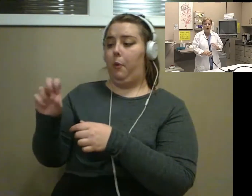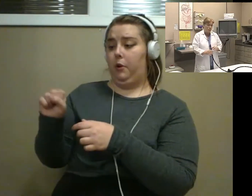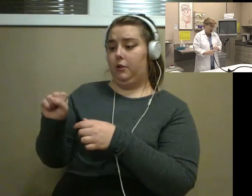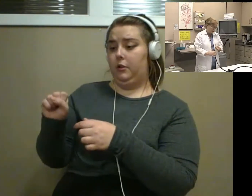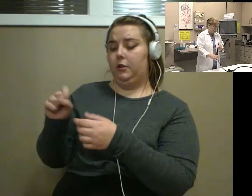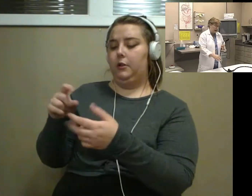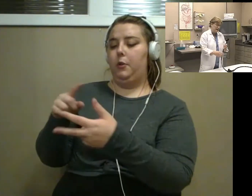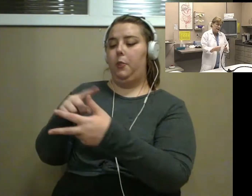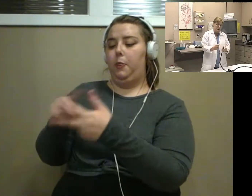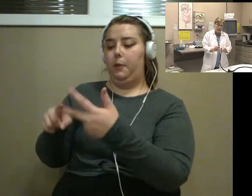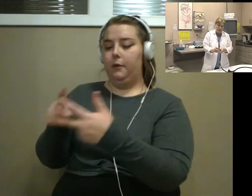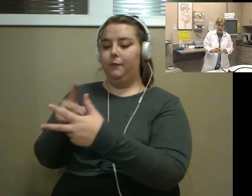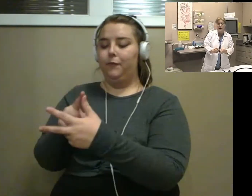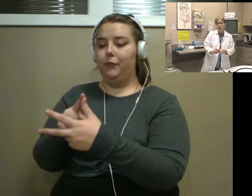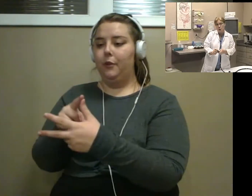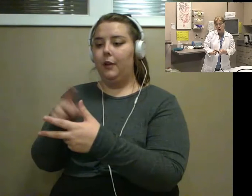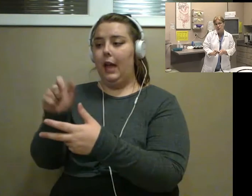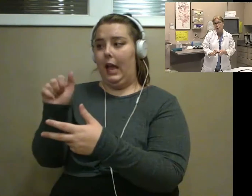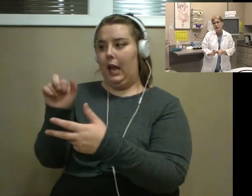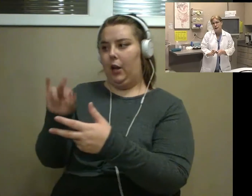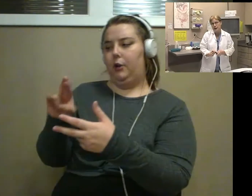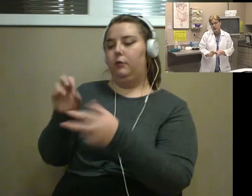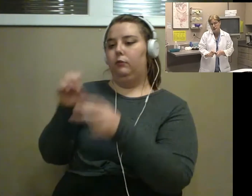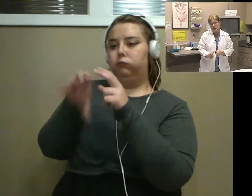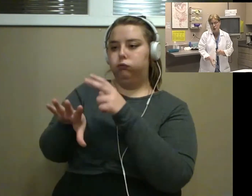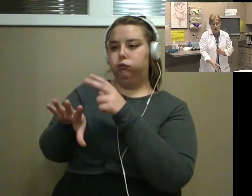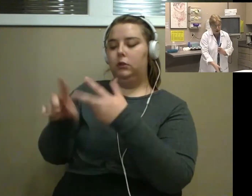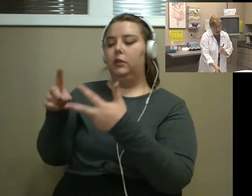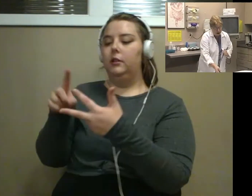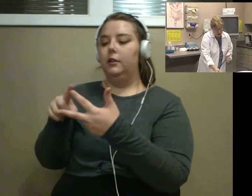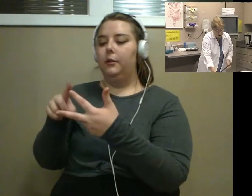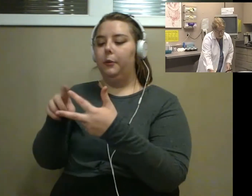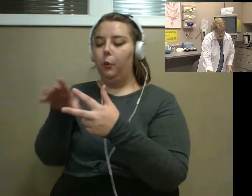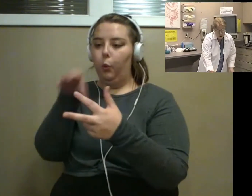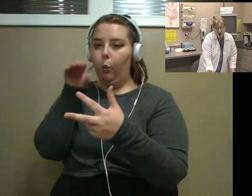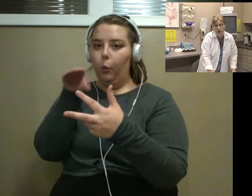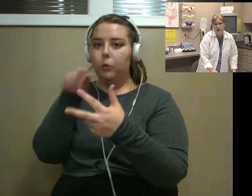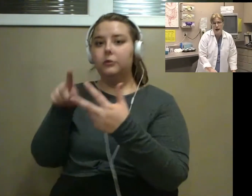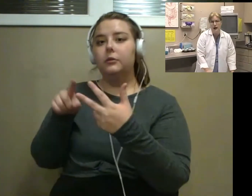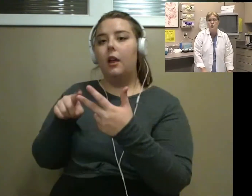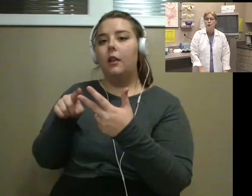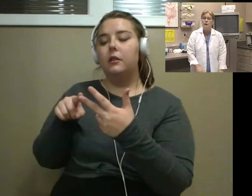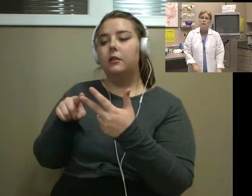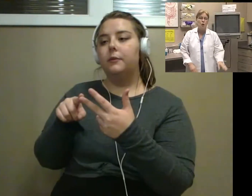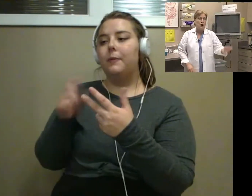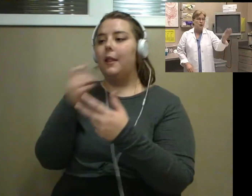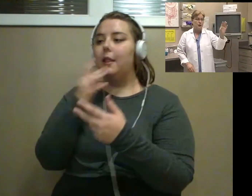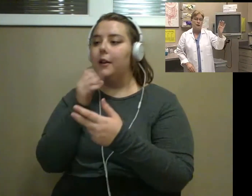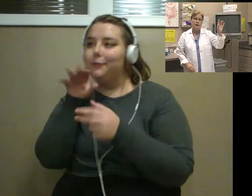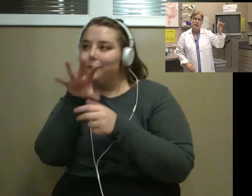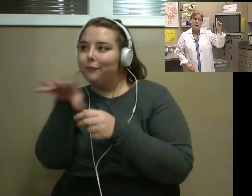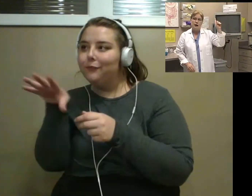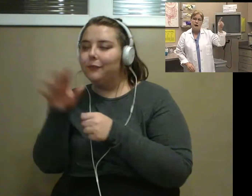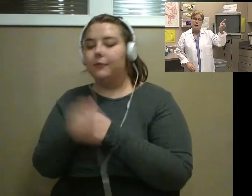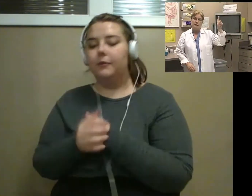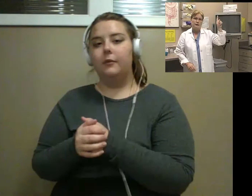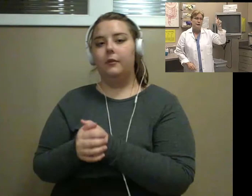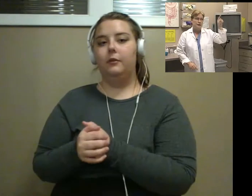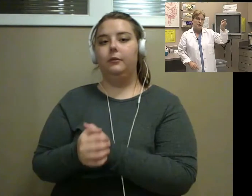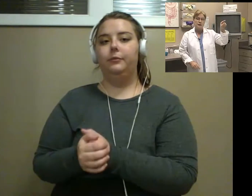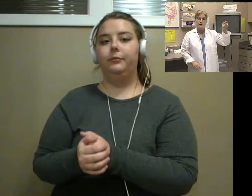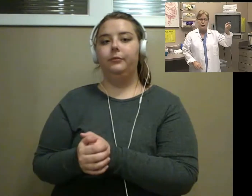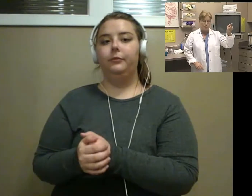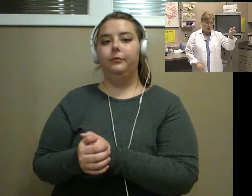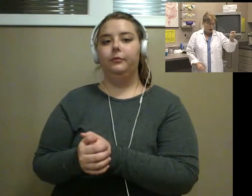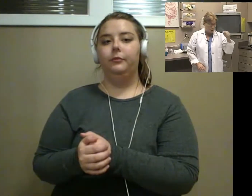also a very bright light. There is a video chip on the end of the scope. So the physician is actually watching on